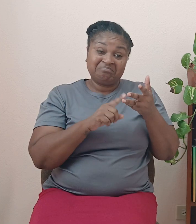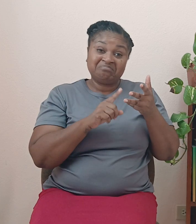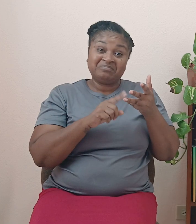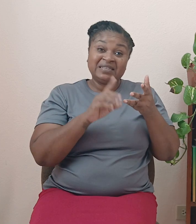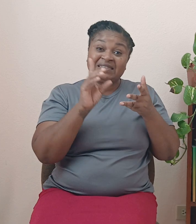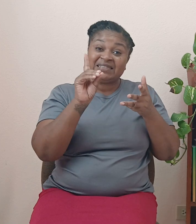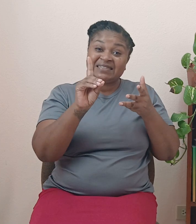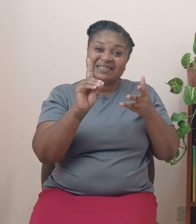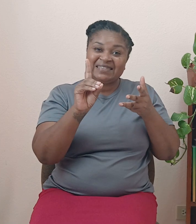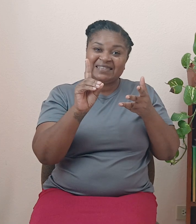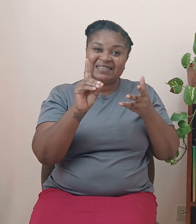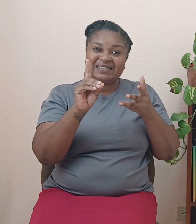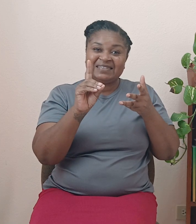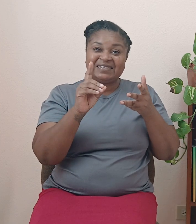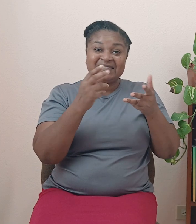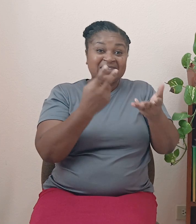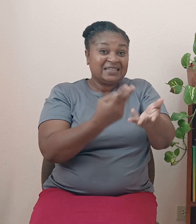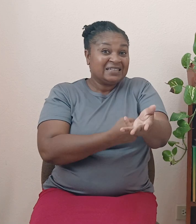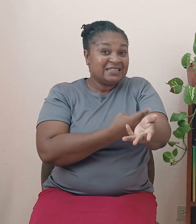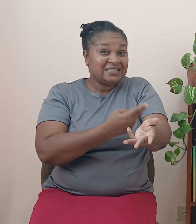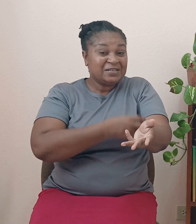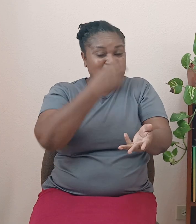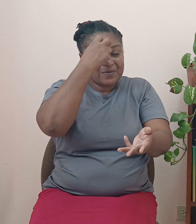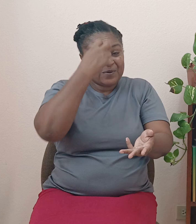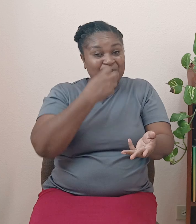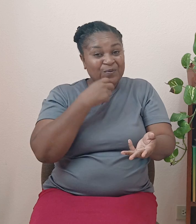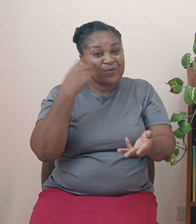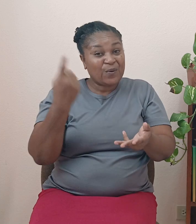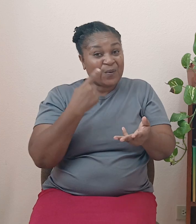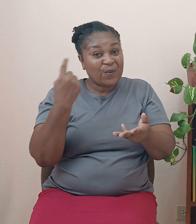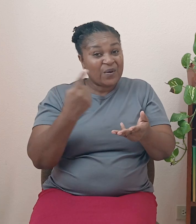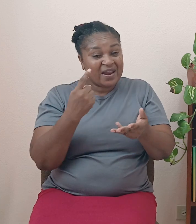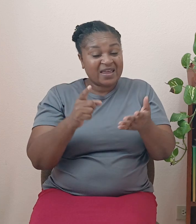D. Sheep and goats only.